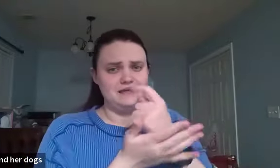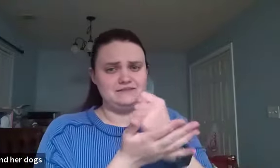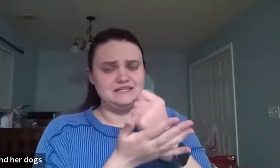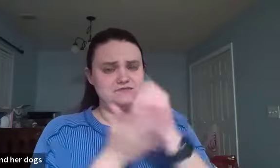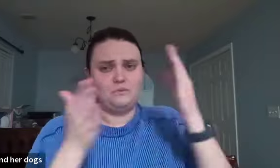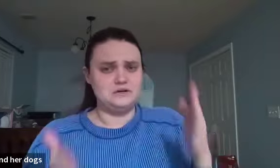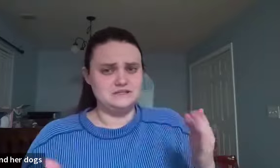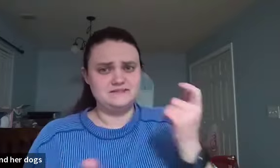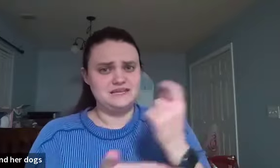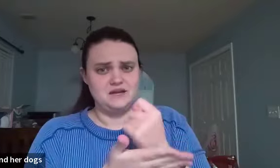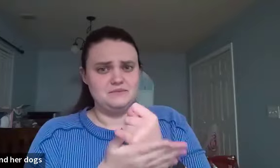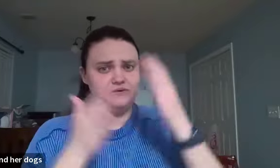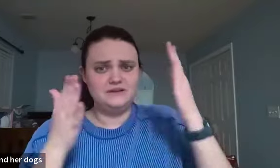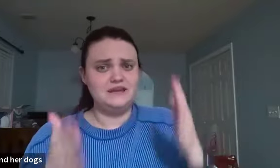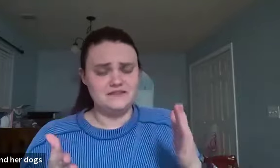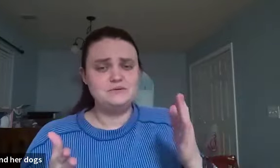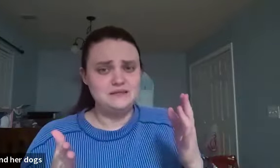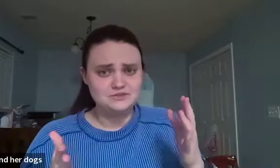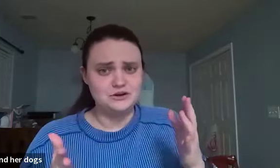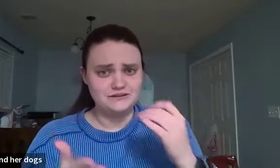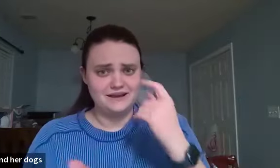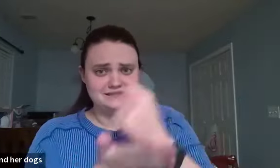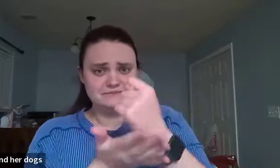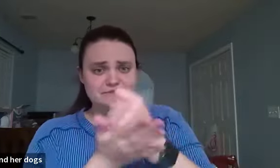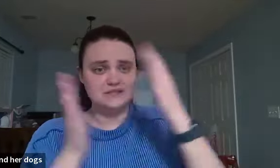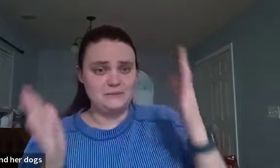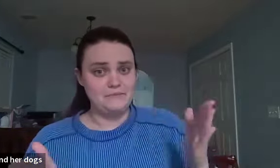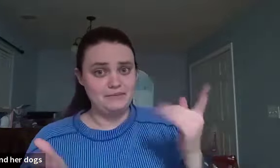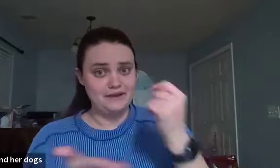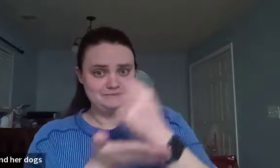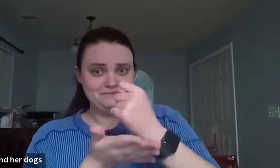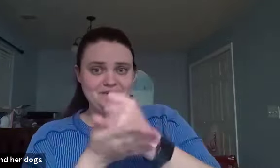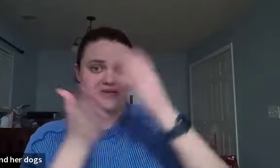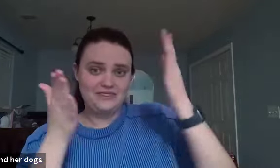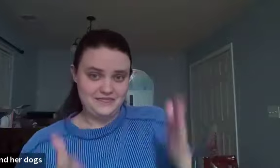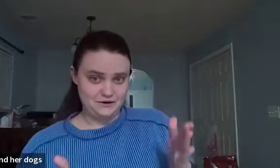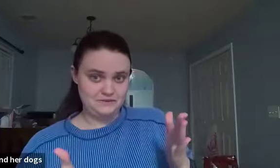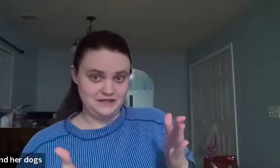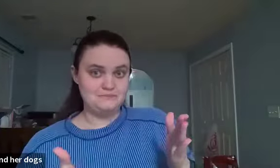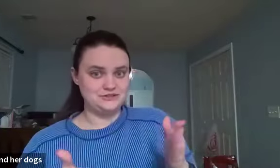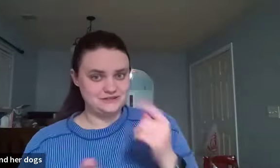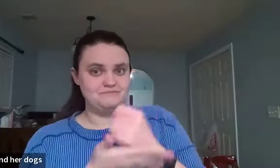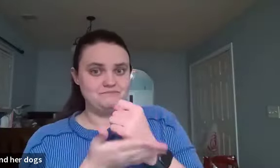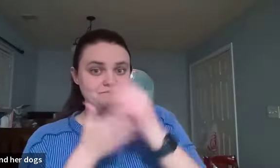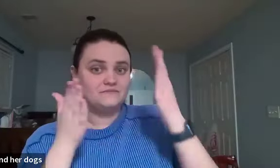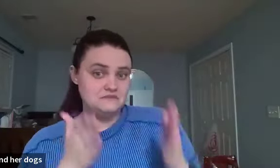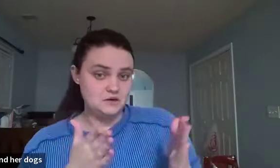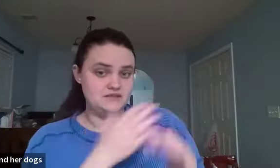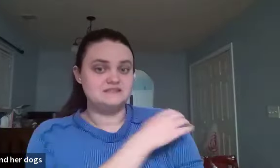like the different words at the same time. I really can't. That's why I keep struggling, guys. So, my bad. Therapy person. Therapist.